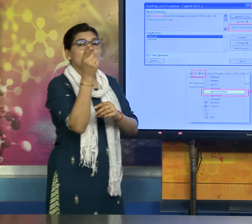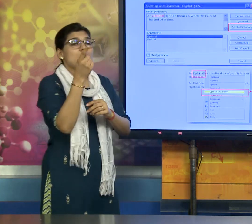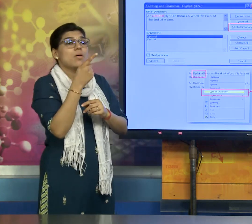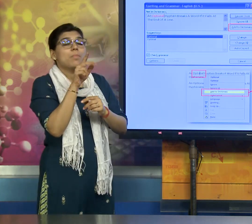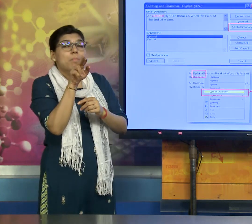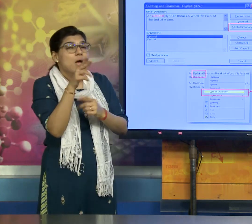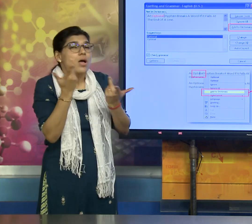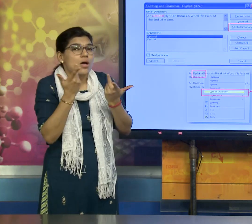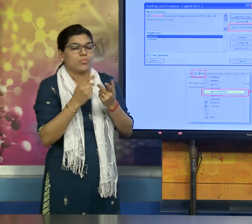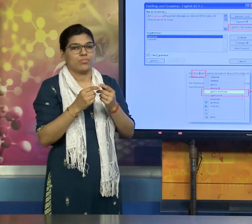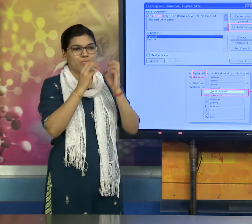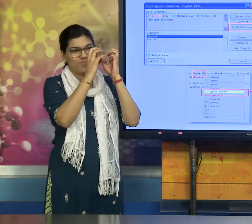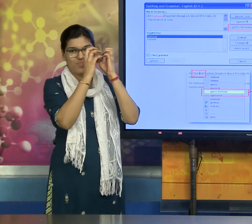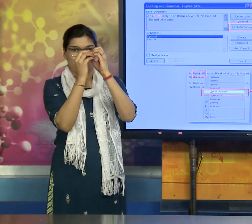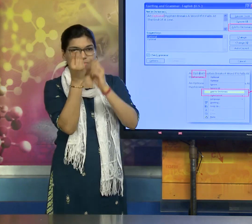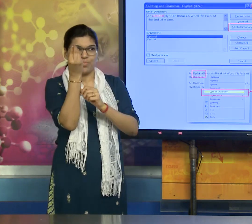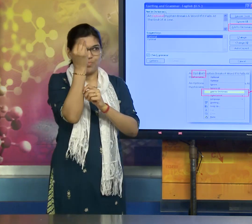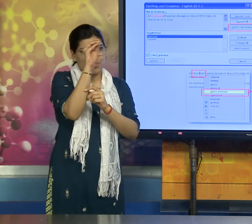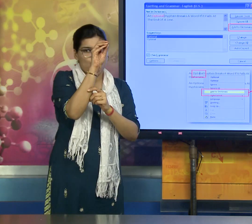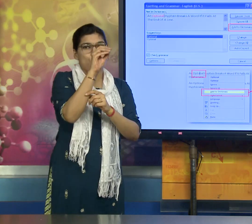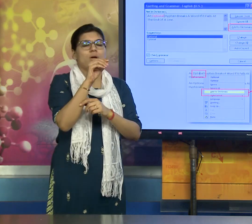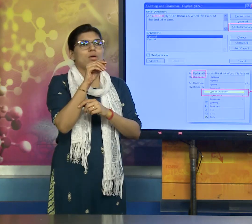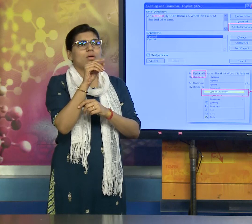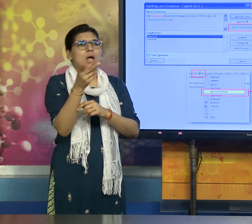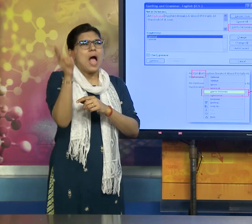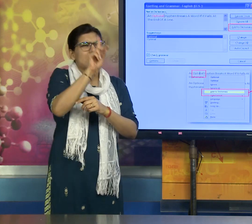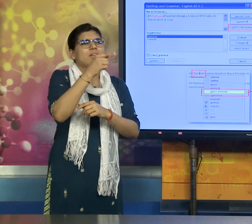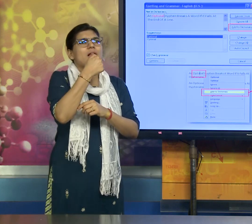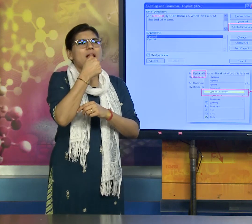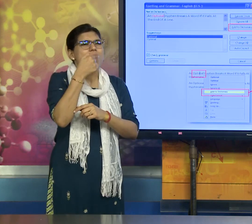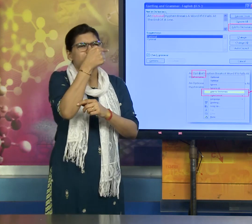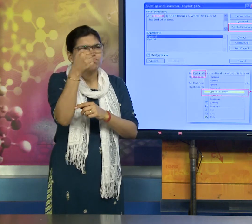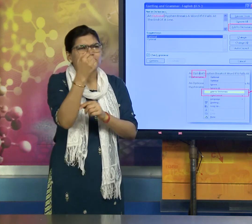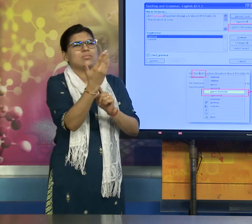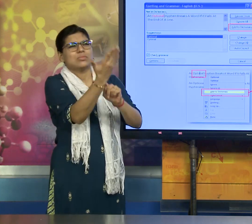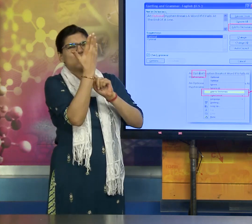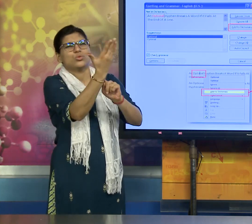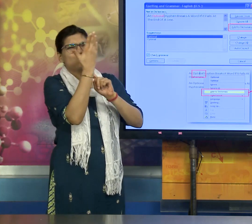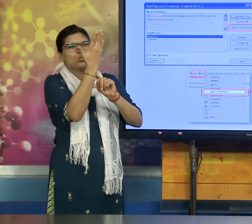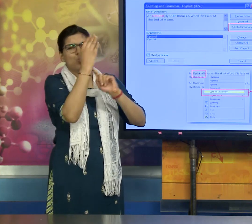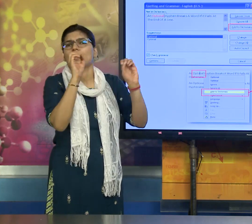mentioned by the desktop in a red wavy line, you can add that word in